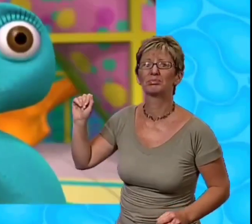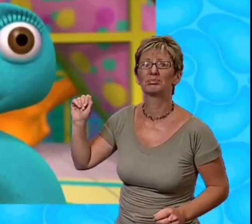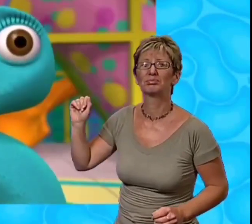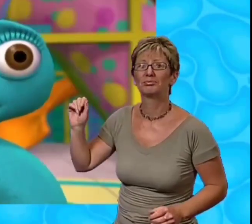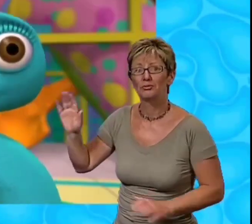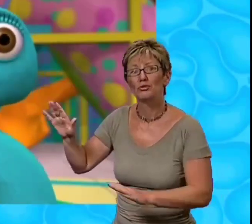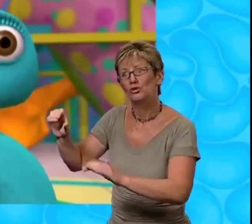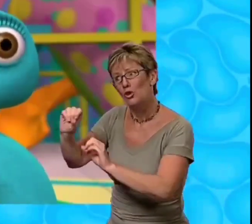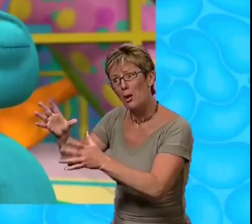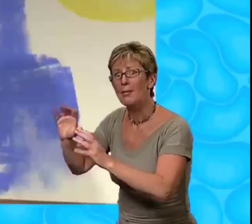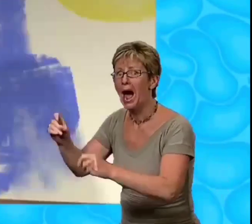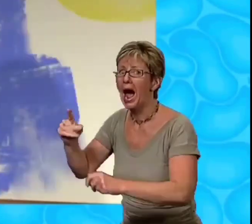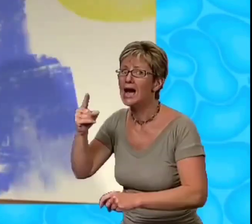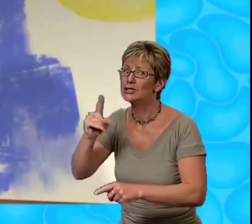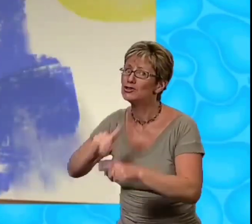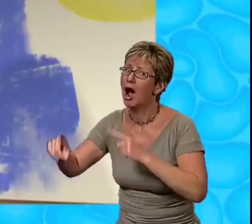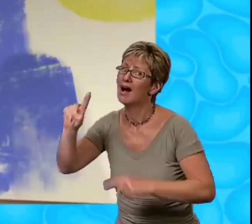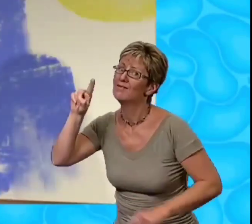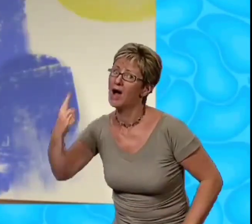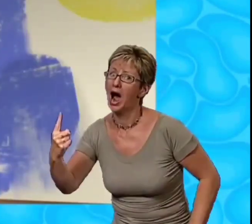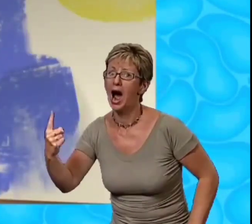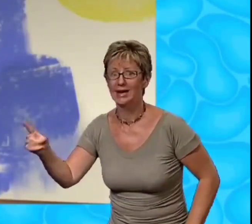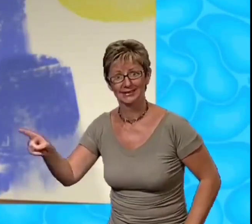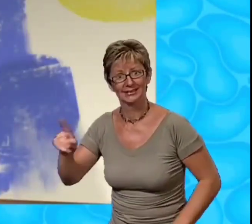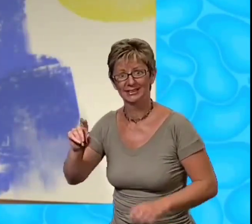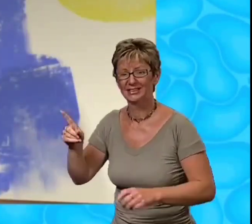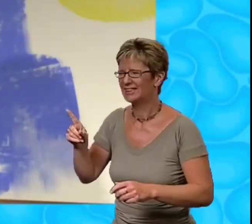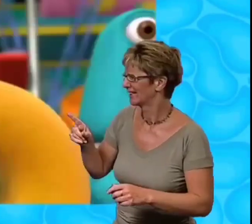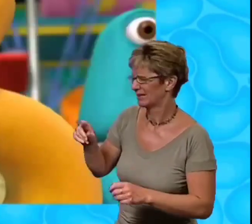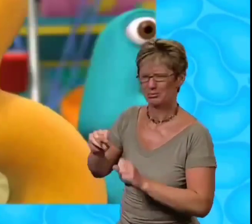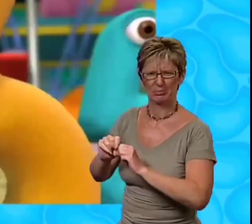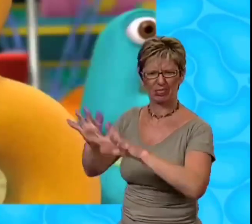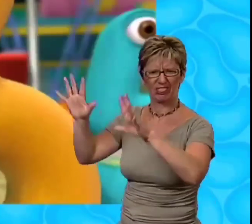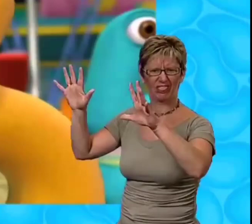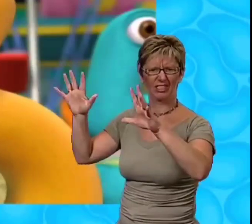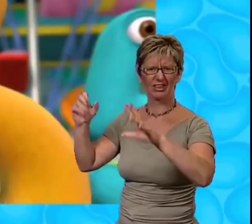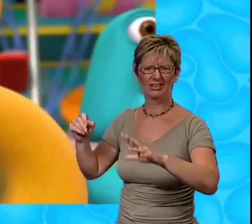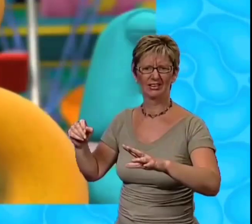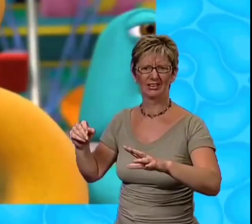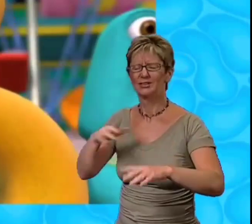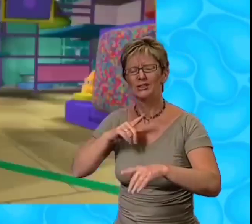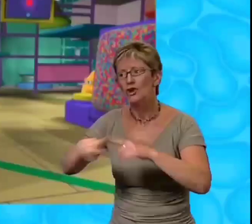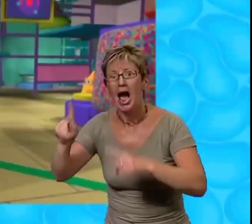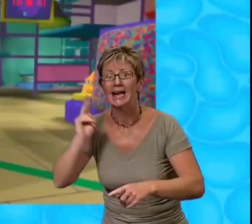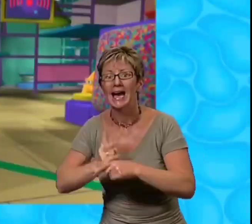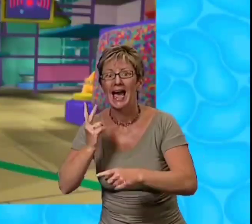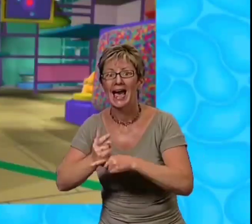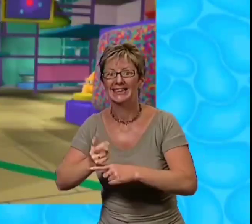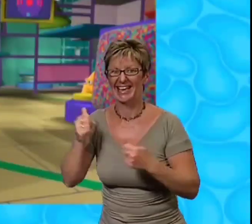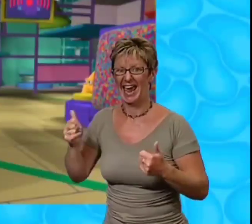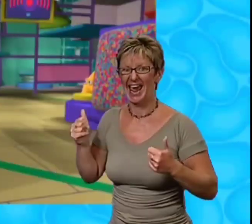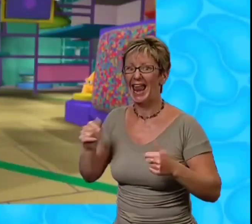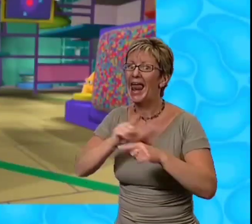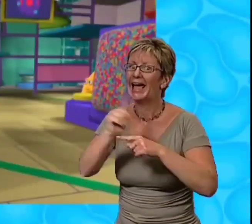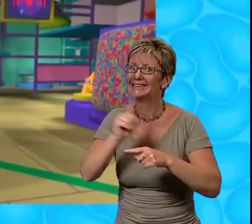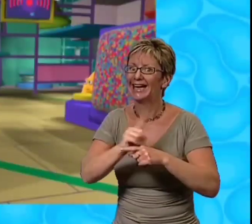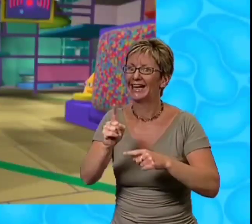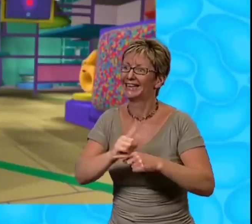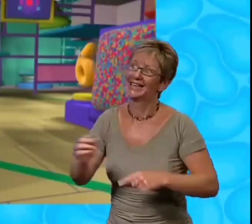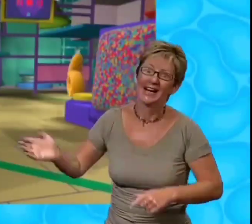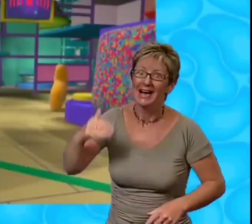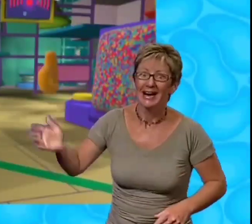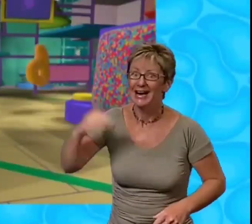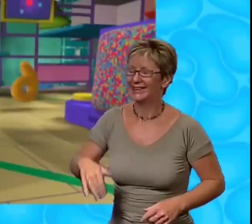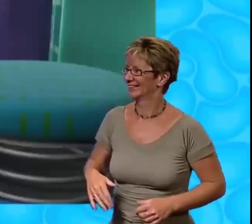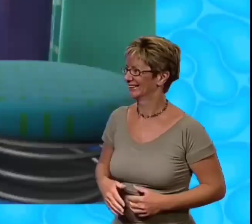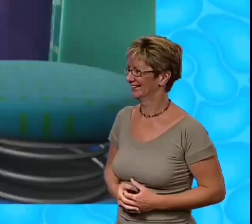Pretty good for a first go. It's more a splat than a fall. We'll have another go. Yeah, later.